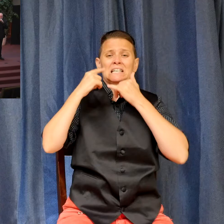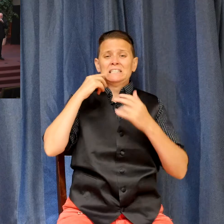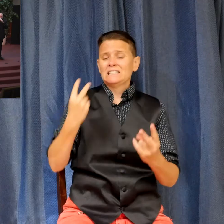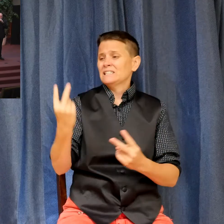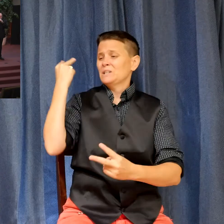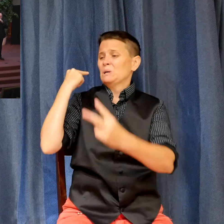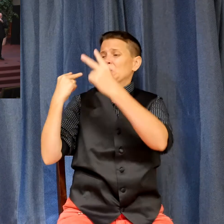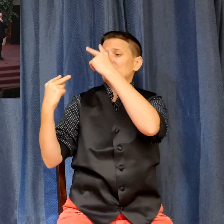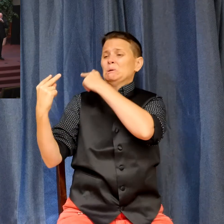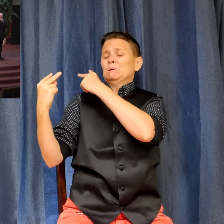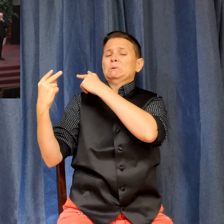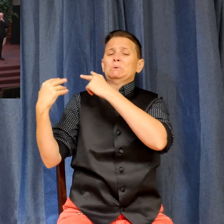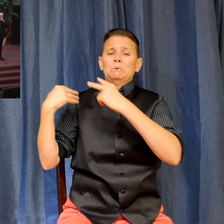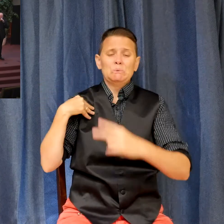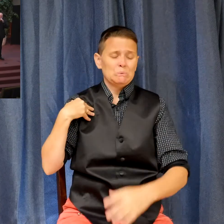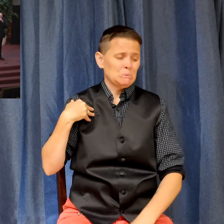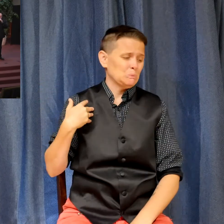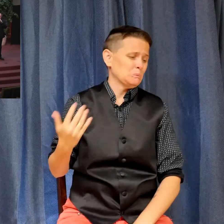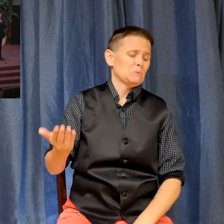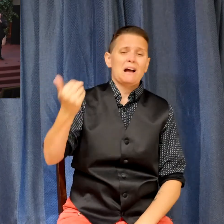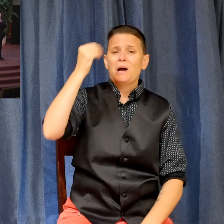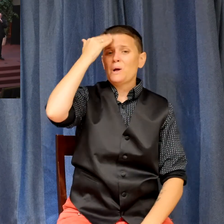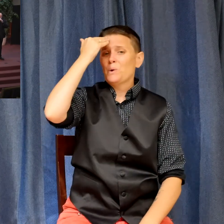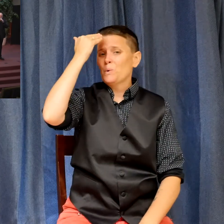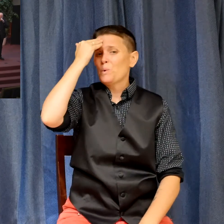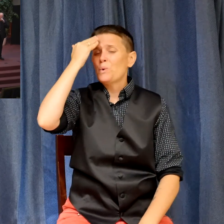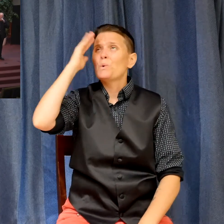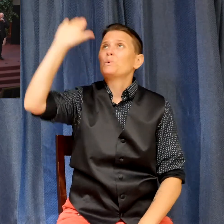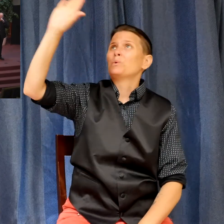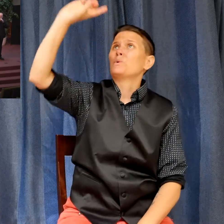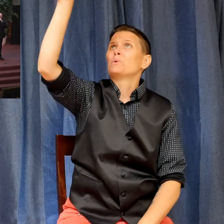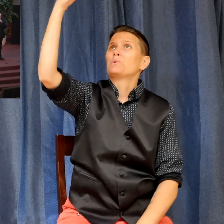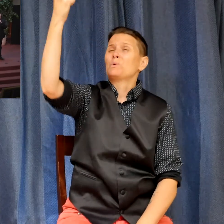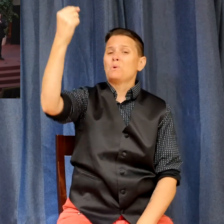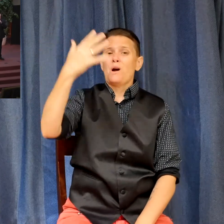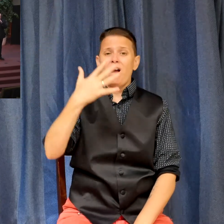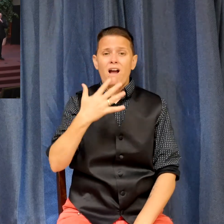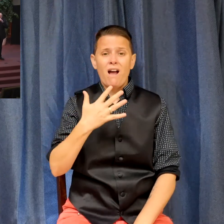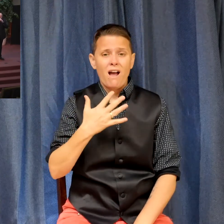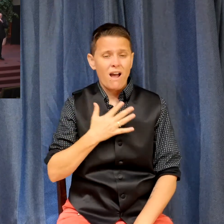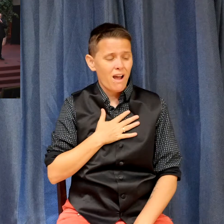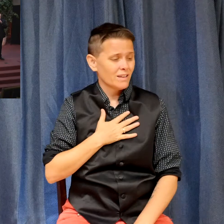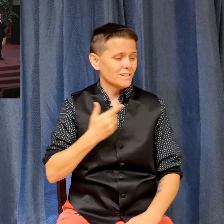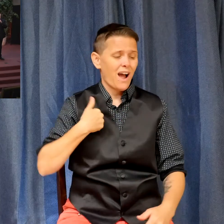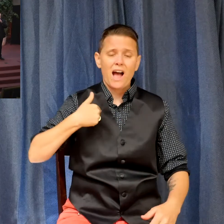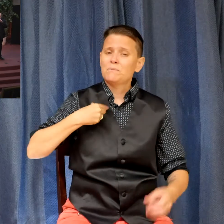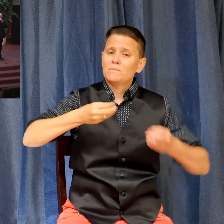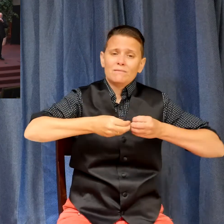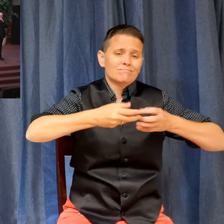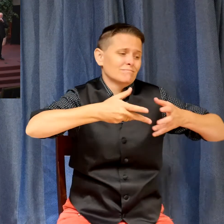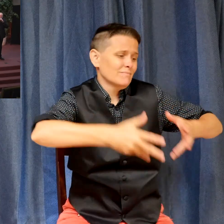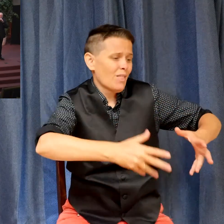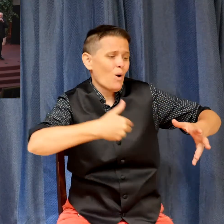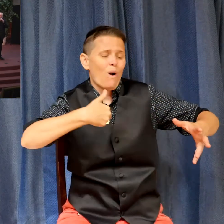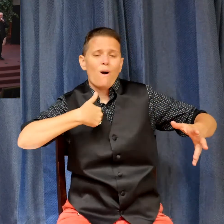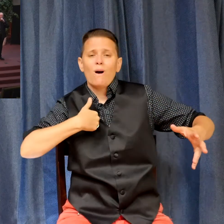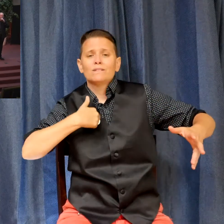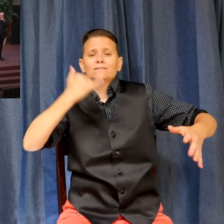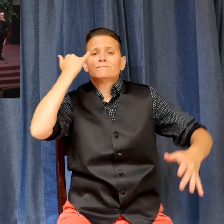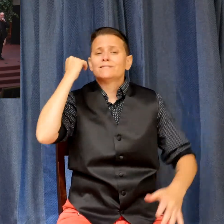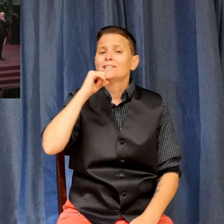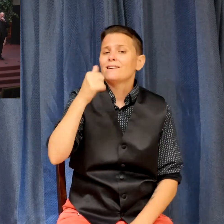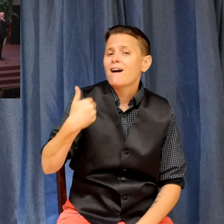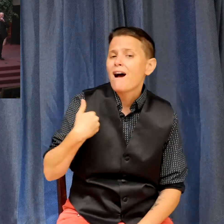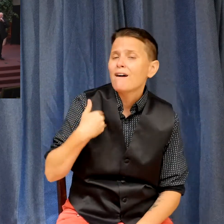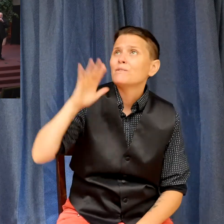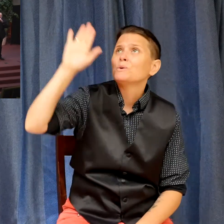mistakes, it hadn't been for your grace. I don't know where I'd be, where I'd go.